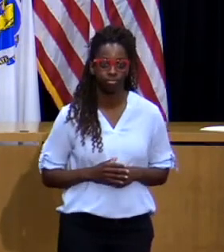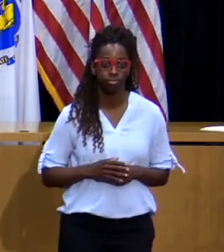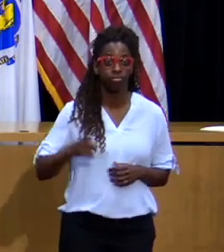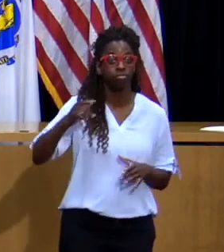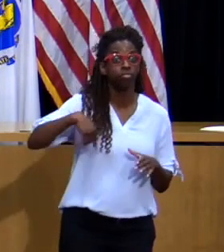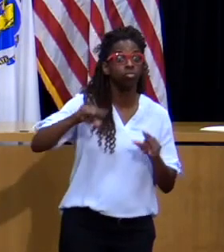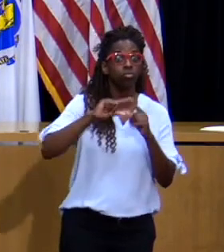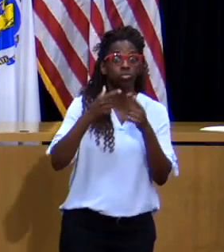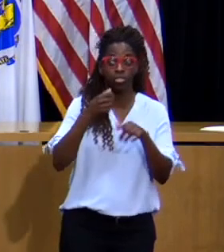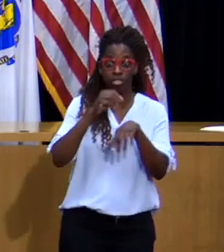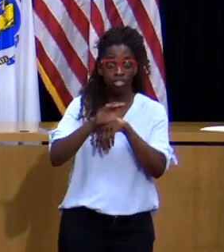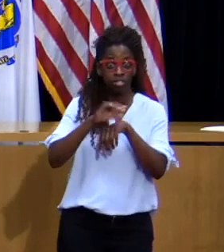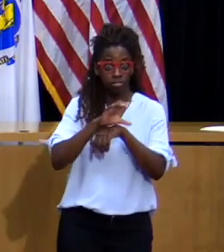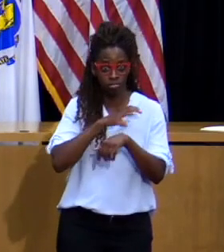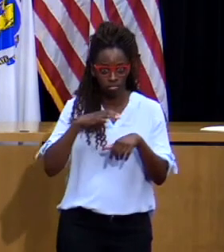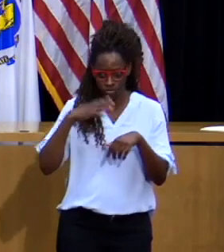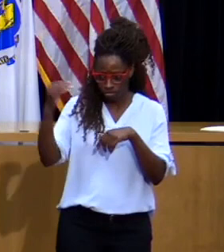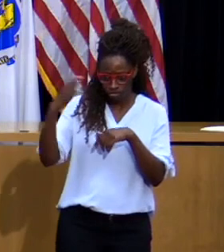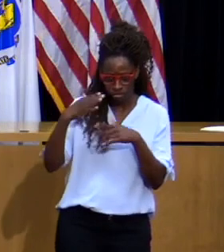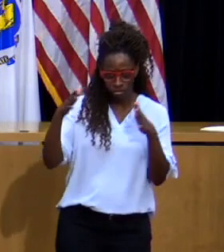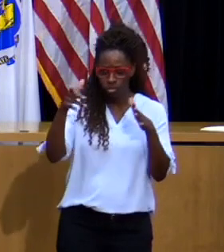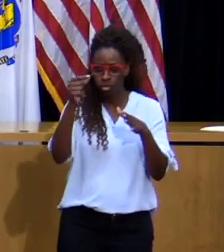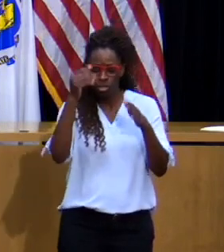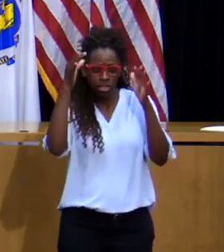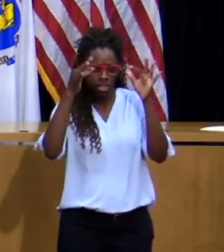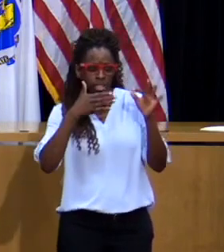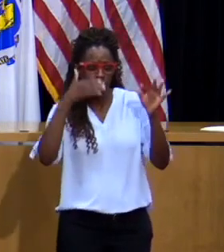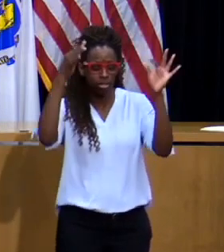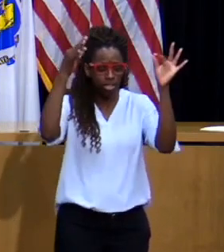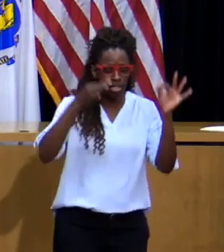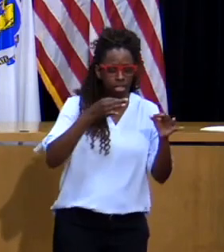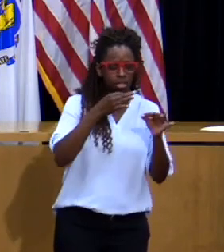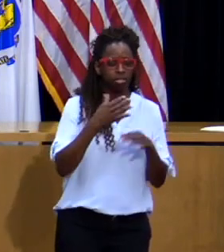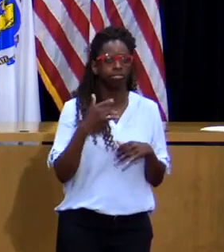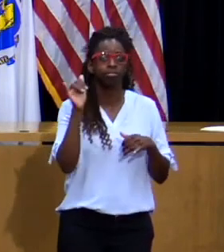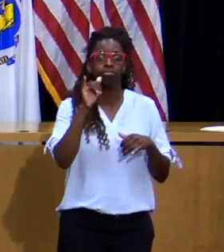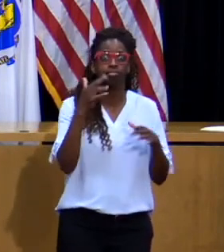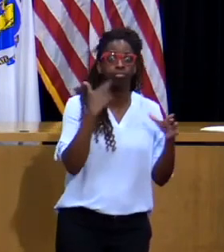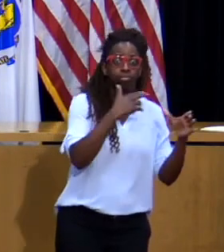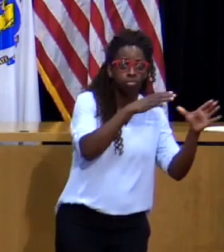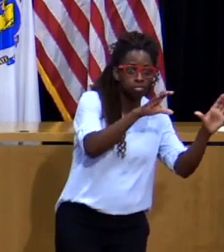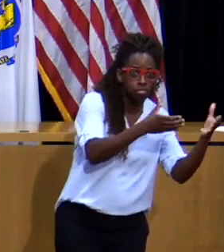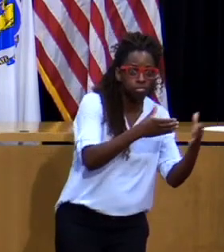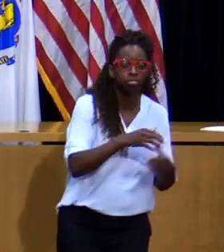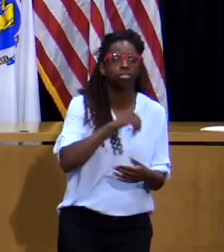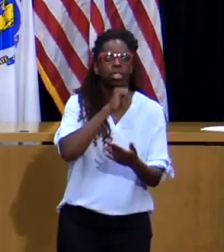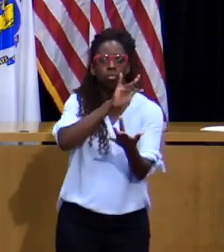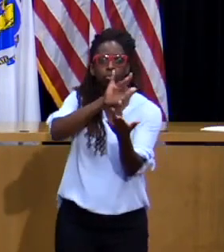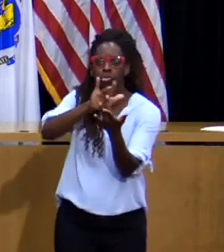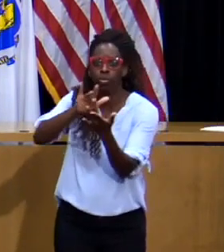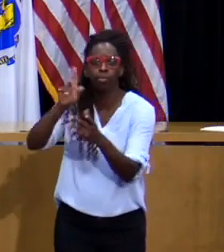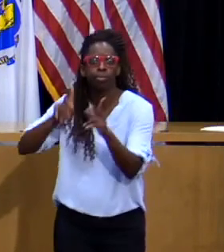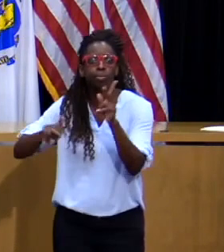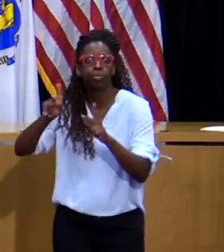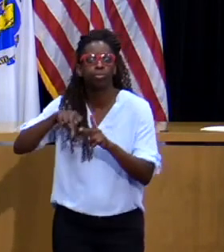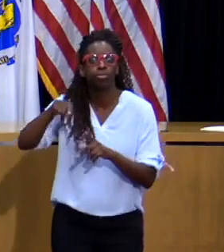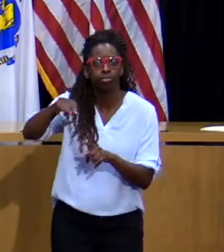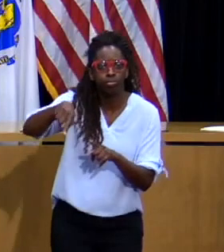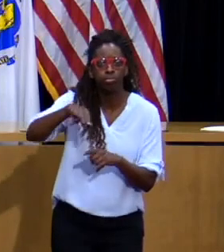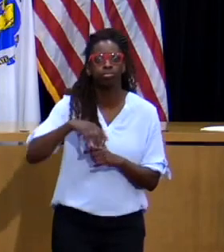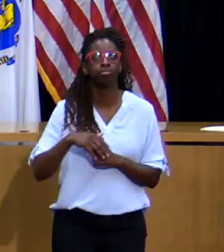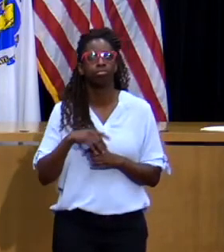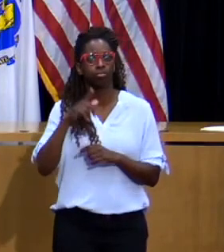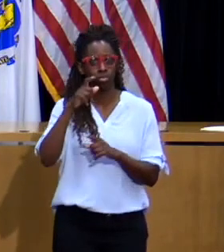on the best way to reach the most high-risk groups and populations that have been disproportionately affected by the